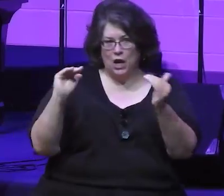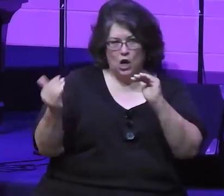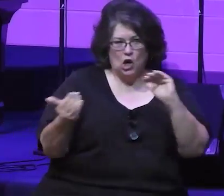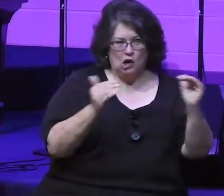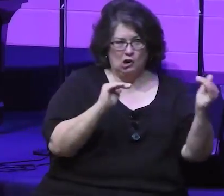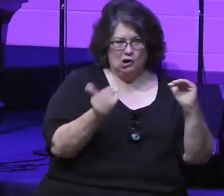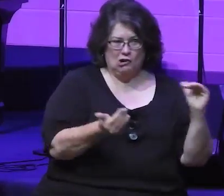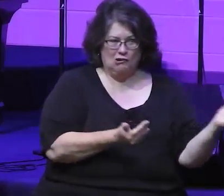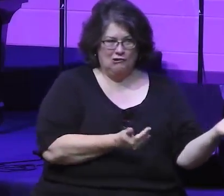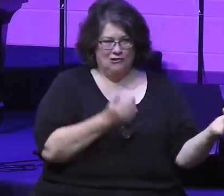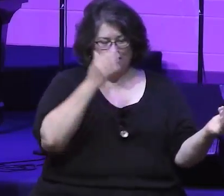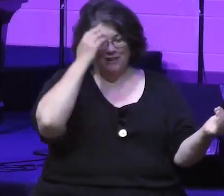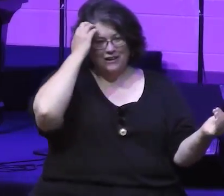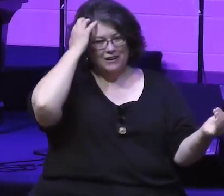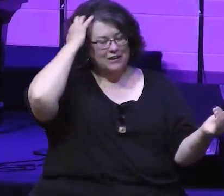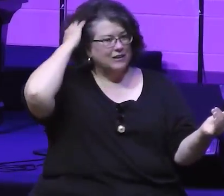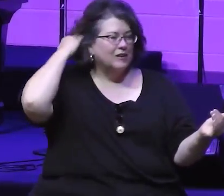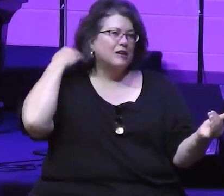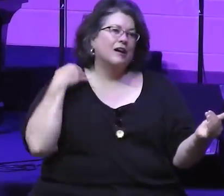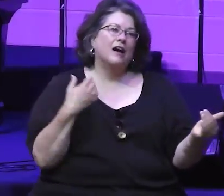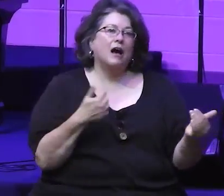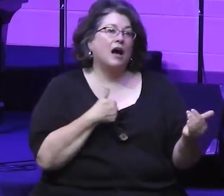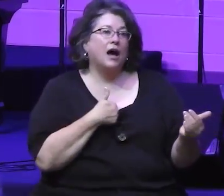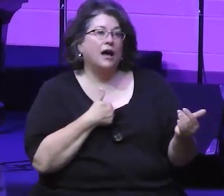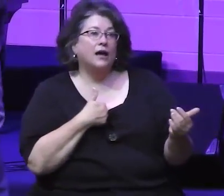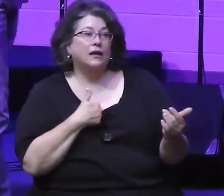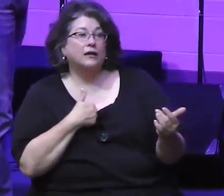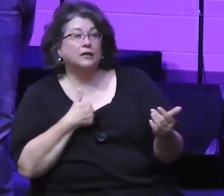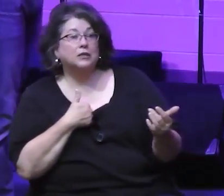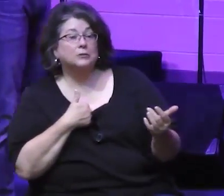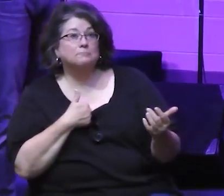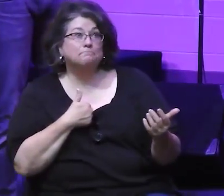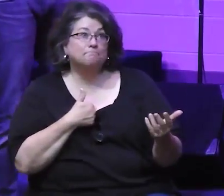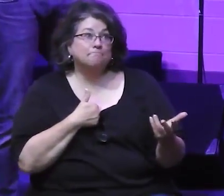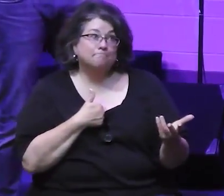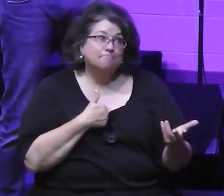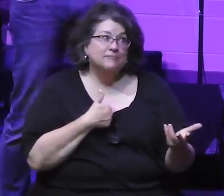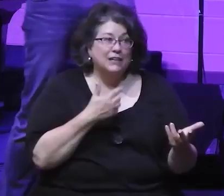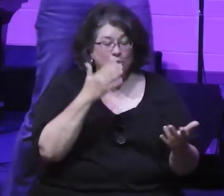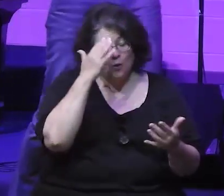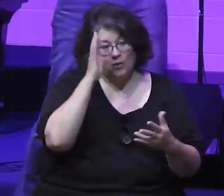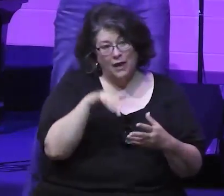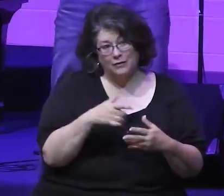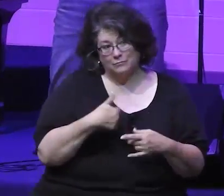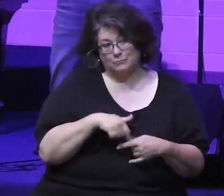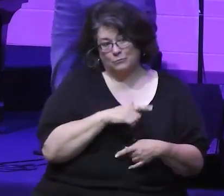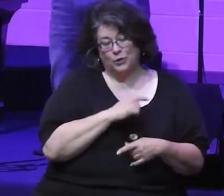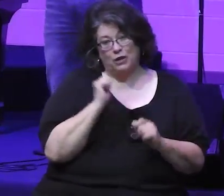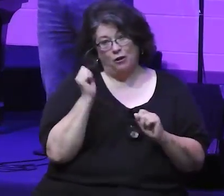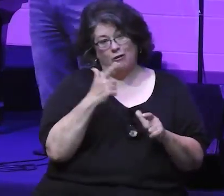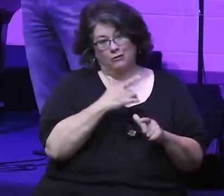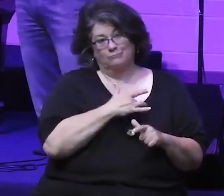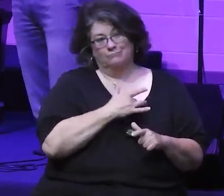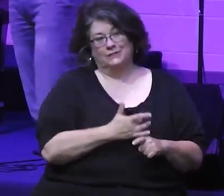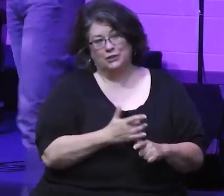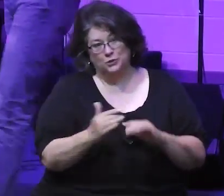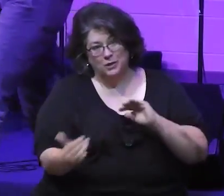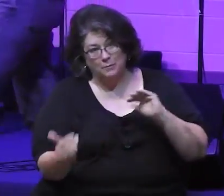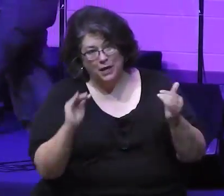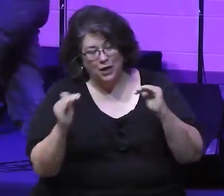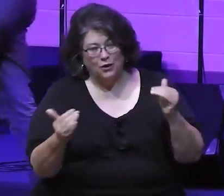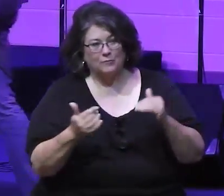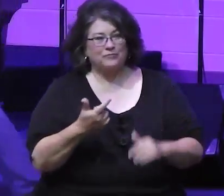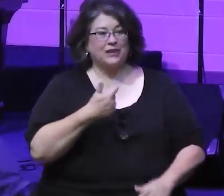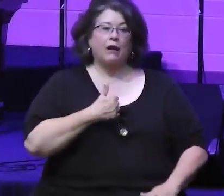And I probably don't need to go too far poking around in any of our worlds to find our tendency towards comparison. I live in